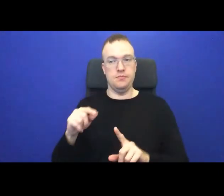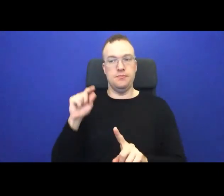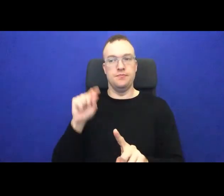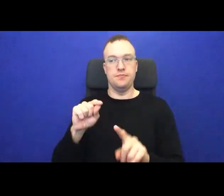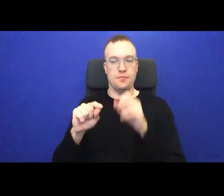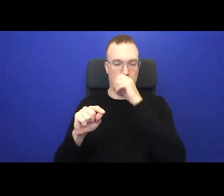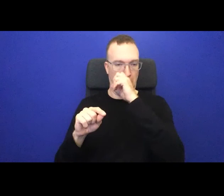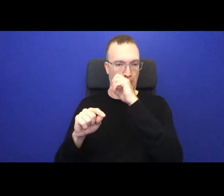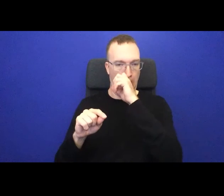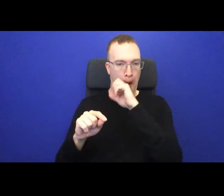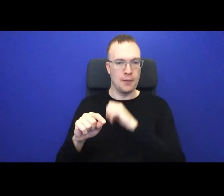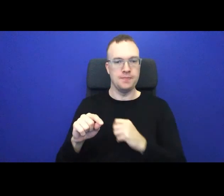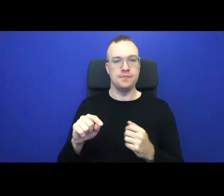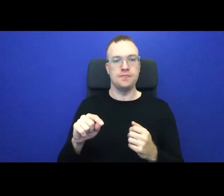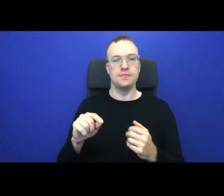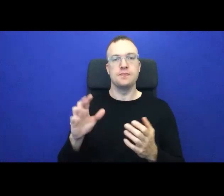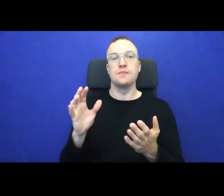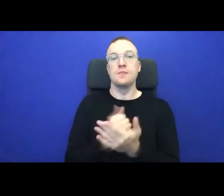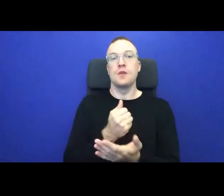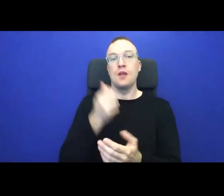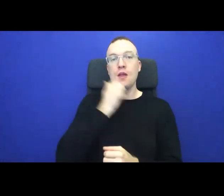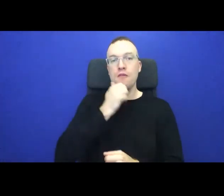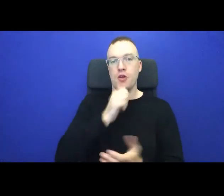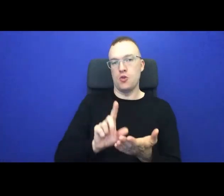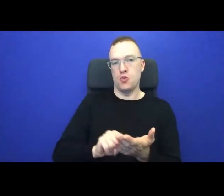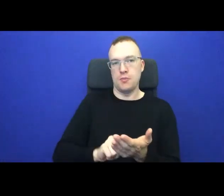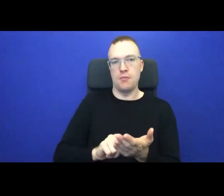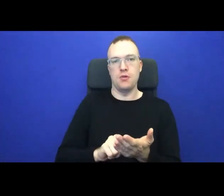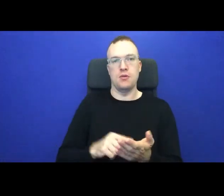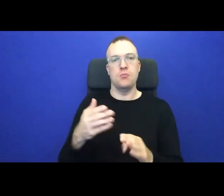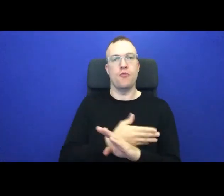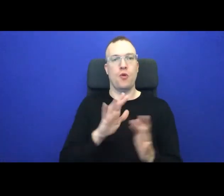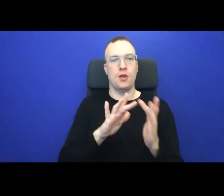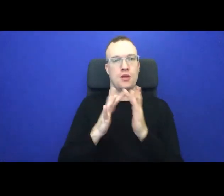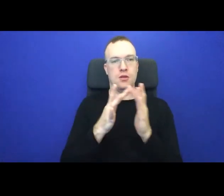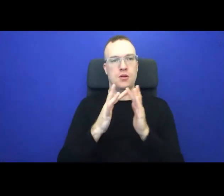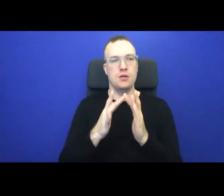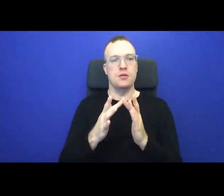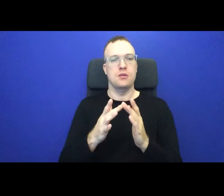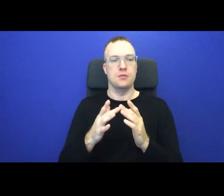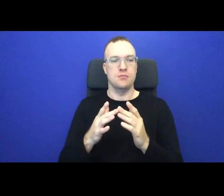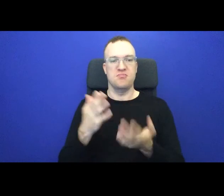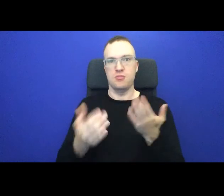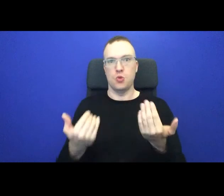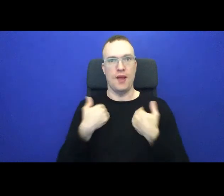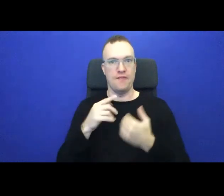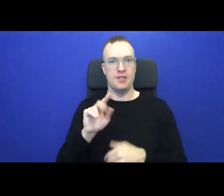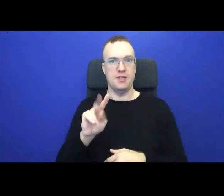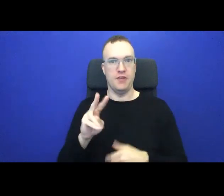was to get your daily newspaper delivered here, because of course pre-internet, they probably barely had TV here in those days.